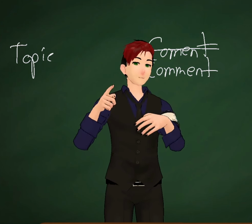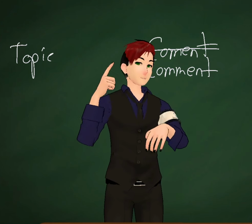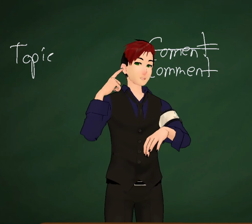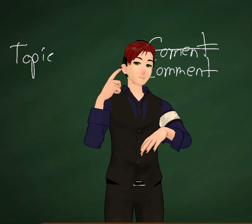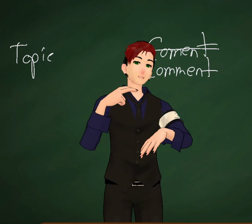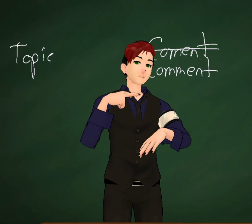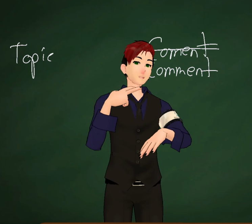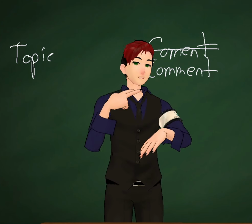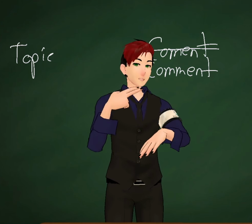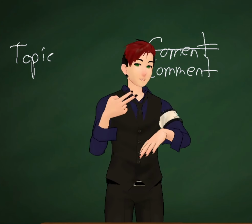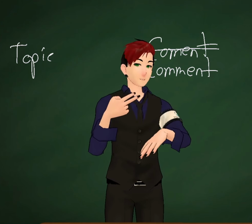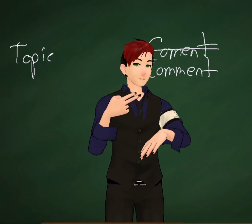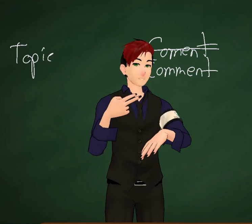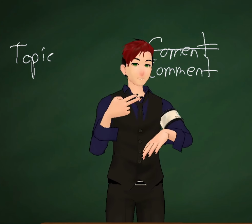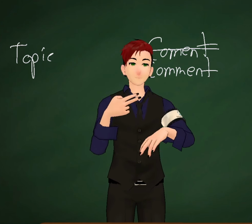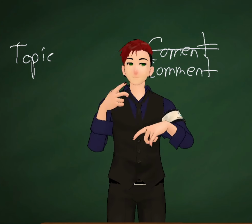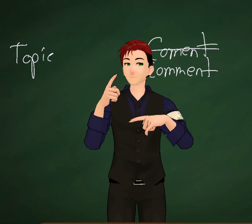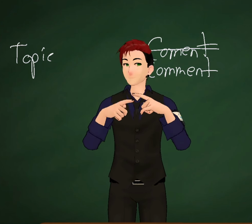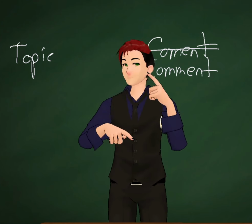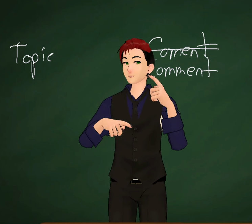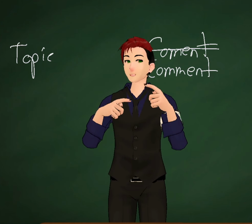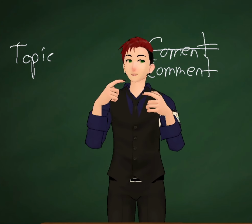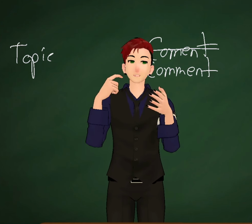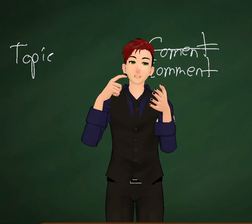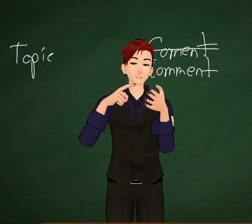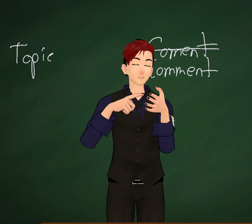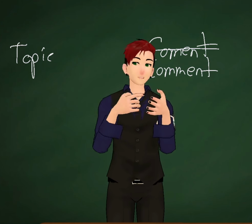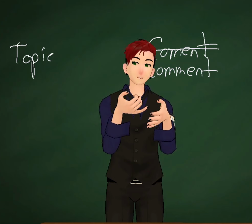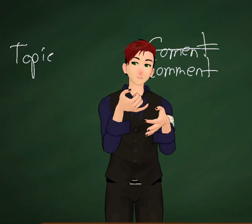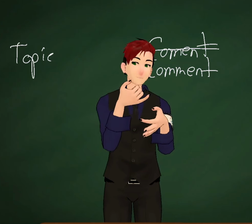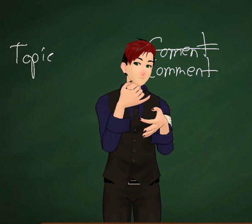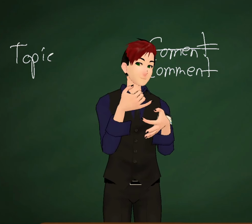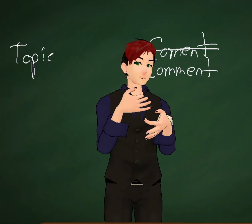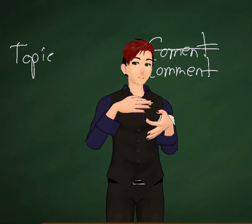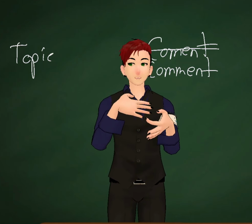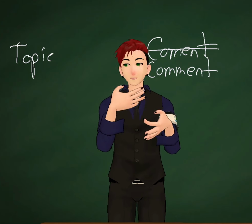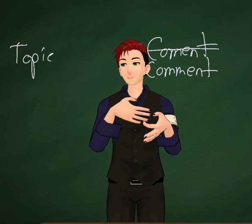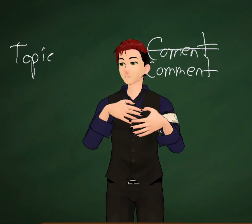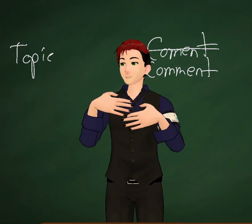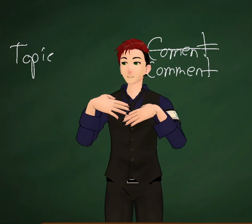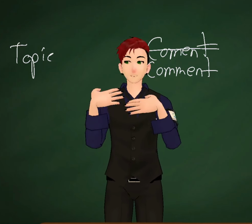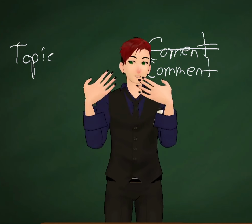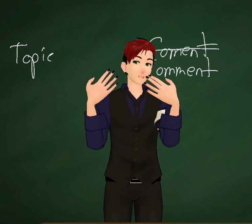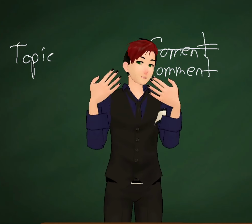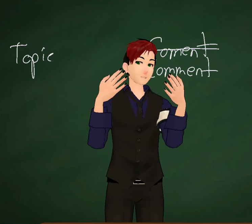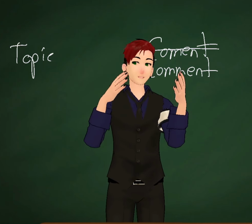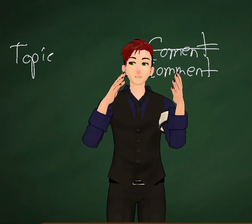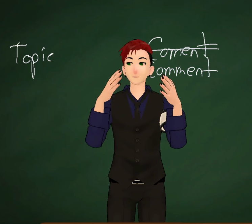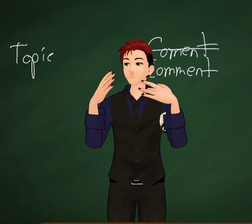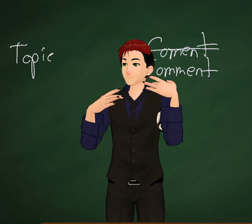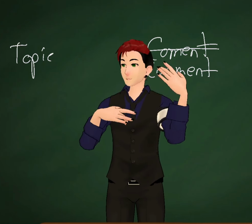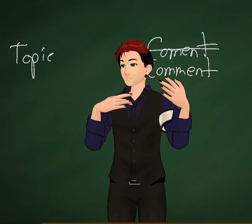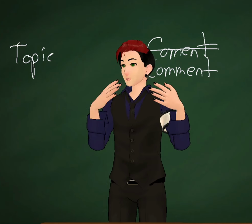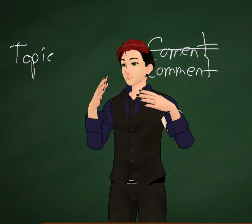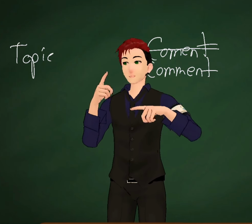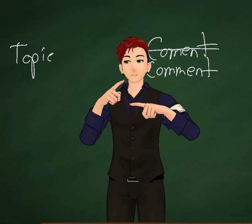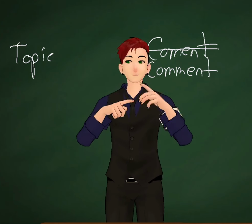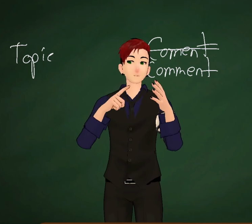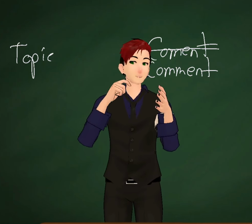they can't hear your tone of voice. They can't tell if you're mad, upset, happy, excited. They